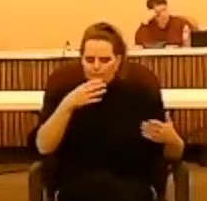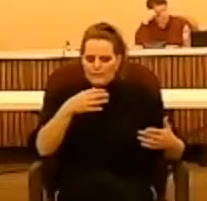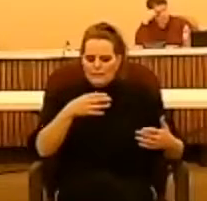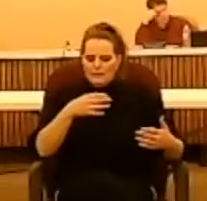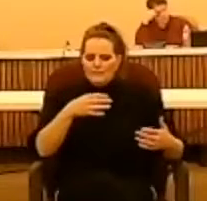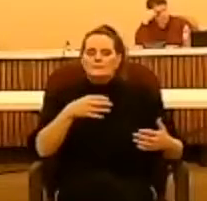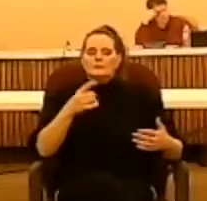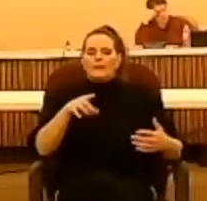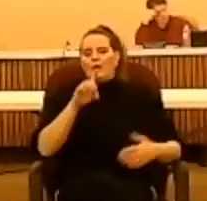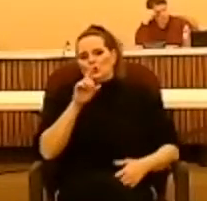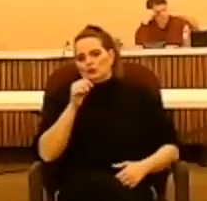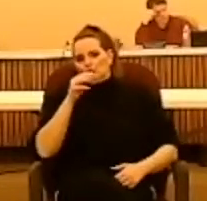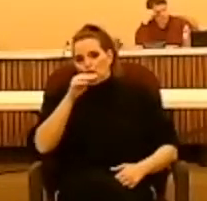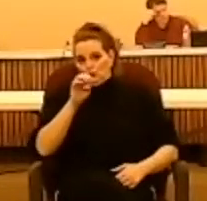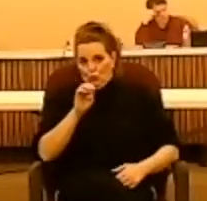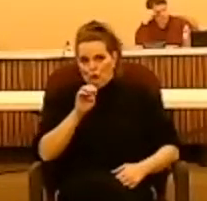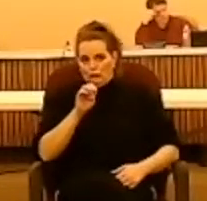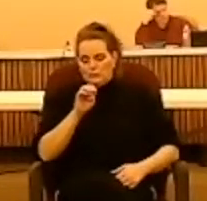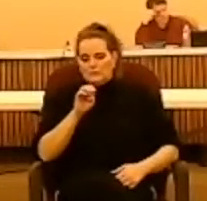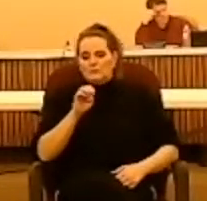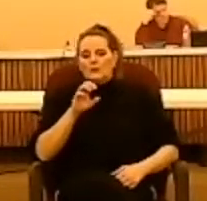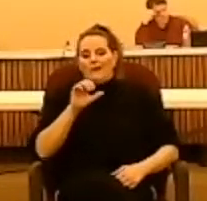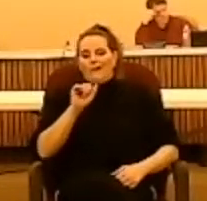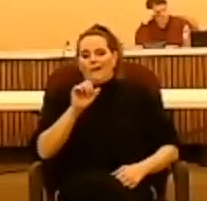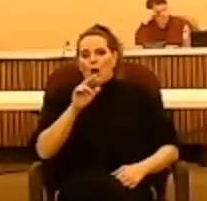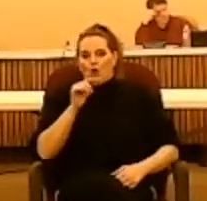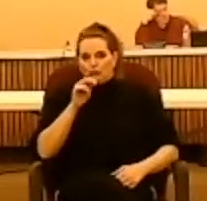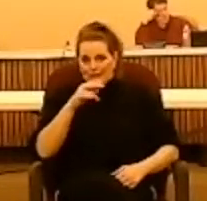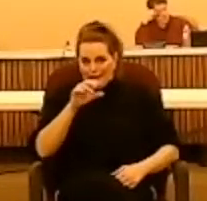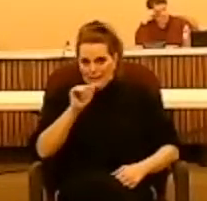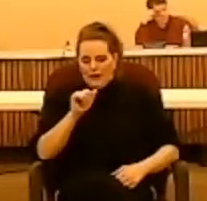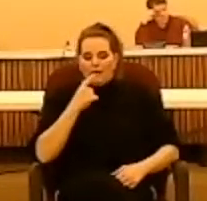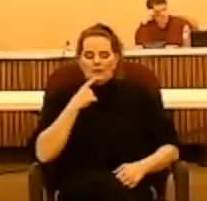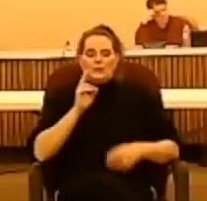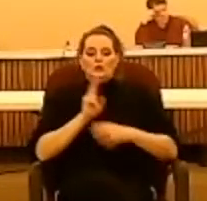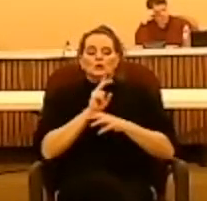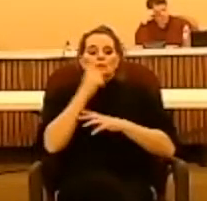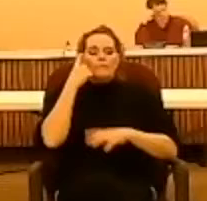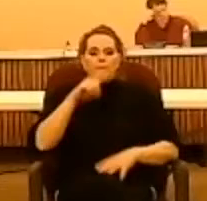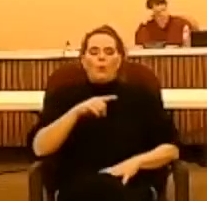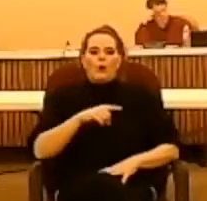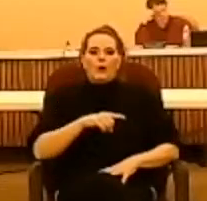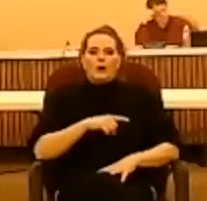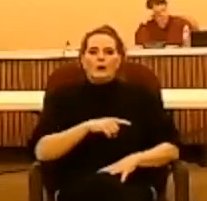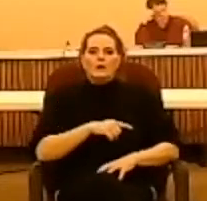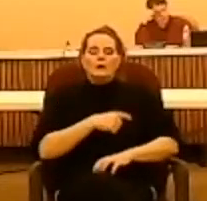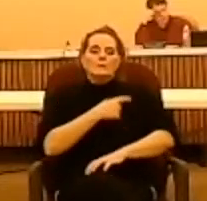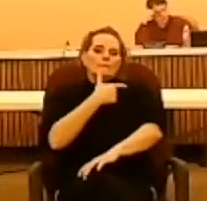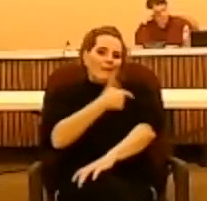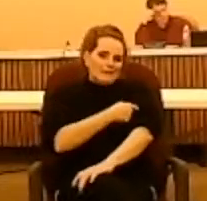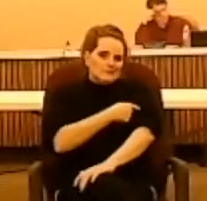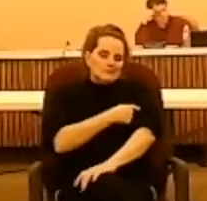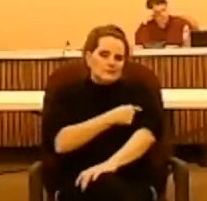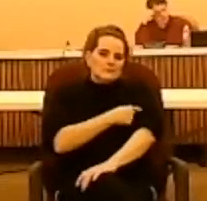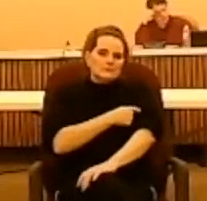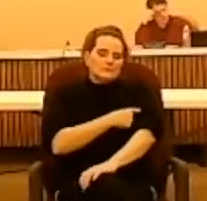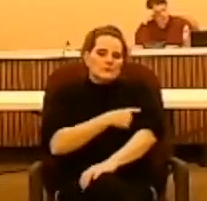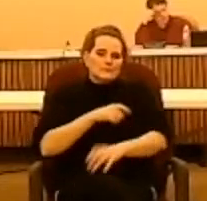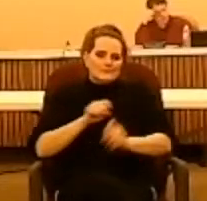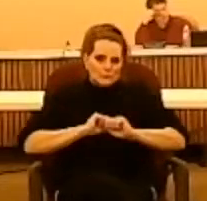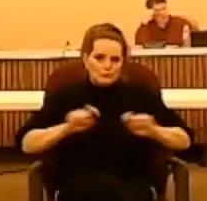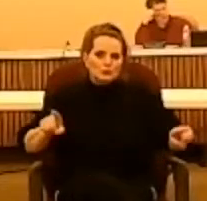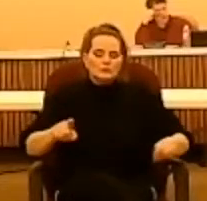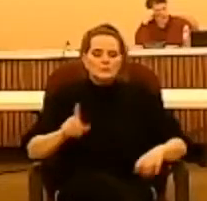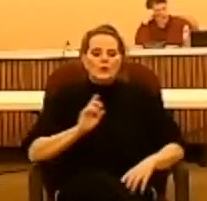Dome Arena being used as a point of dispensing for the vaccine. We